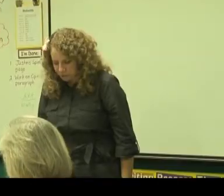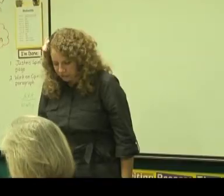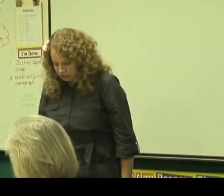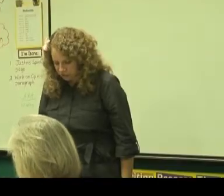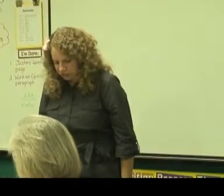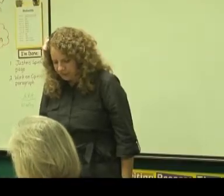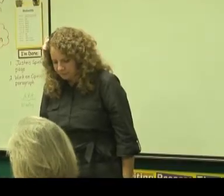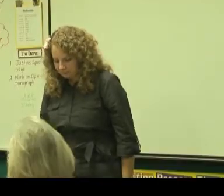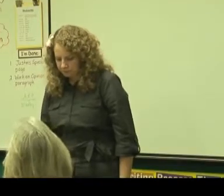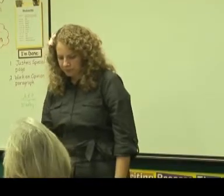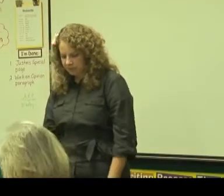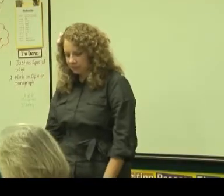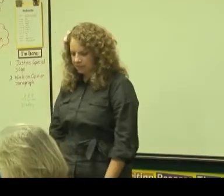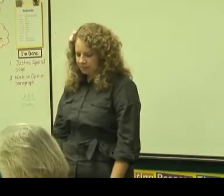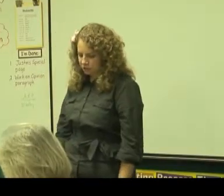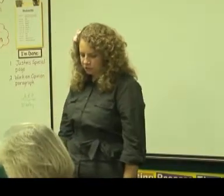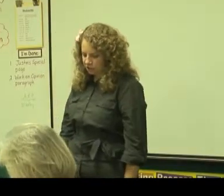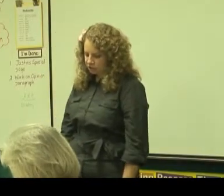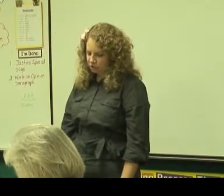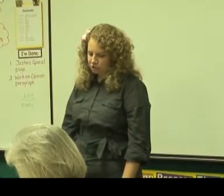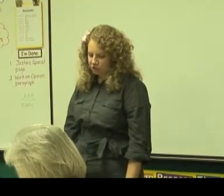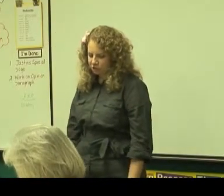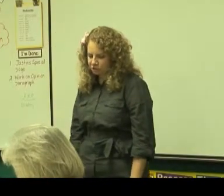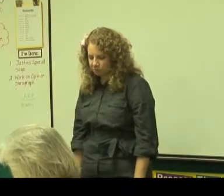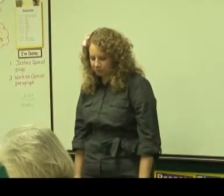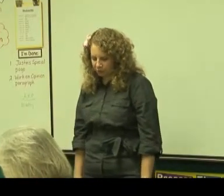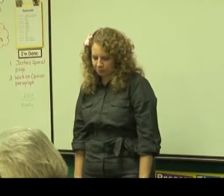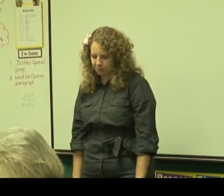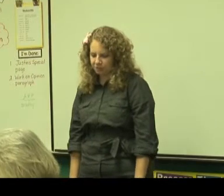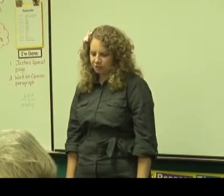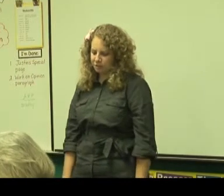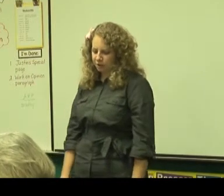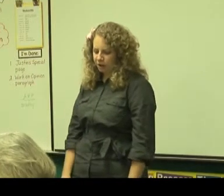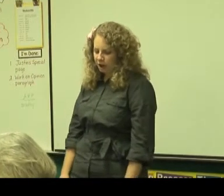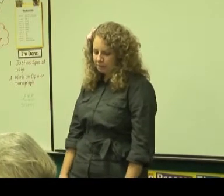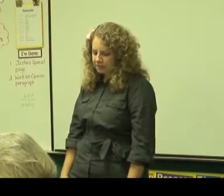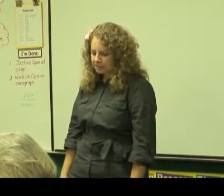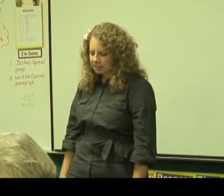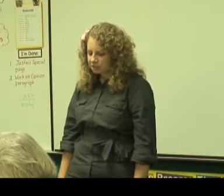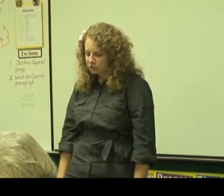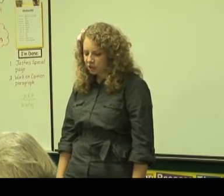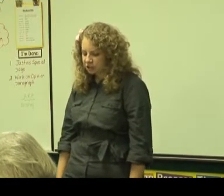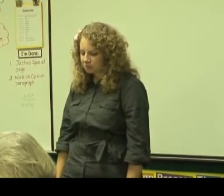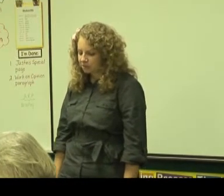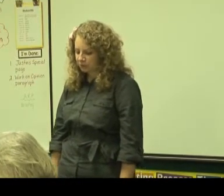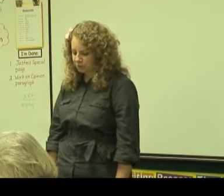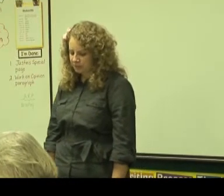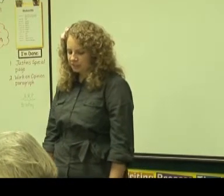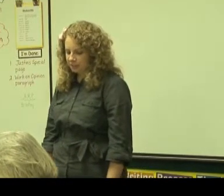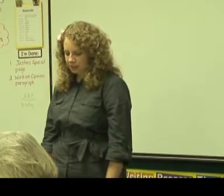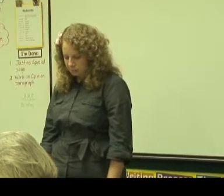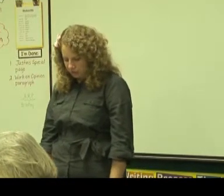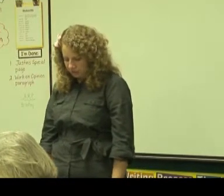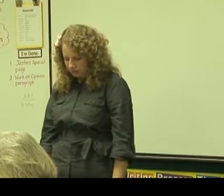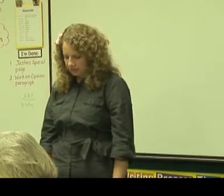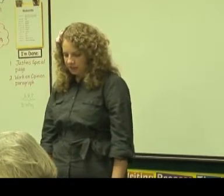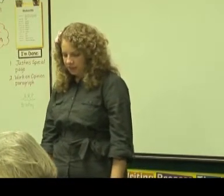So page 30, basic sentence structures, structures with verbs. So a common sentence structure with verbs is subject, and